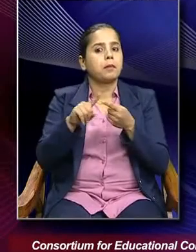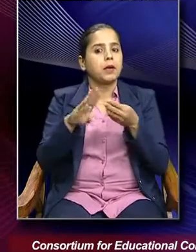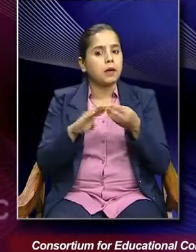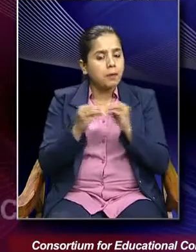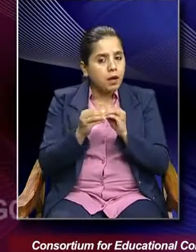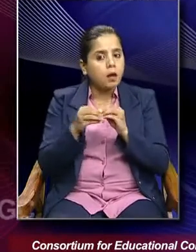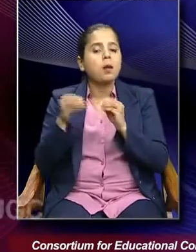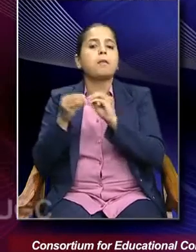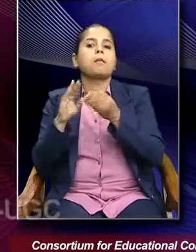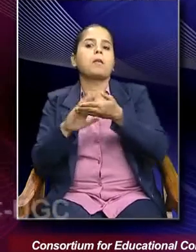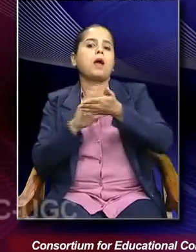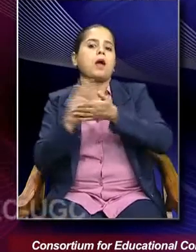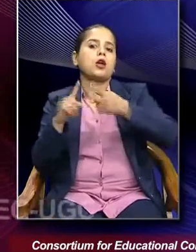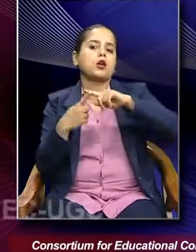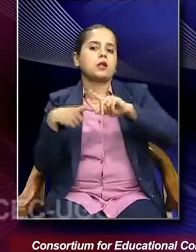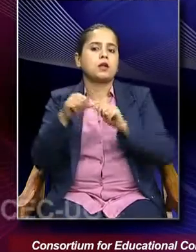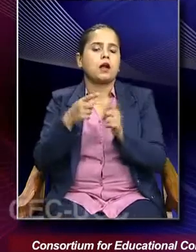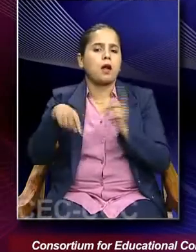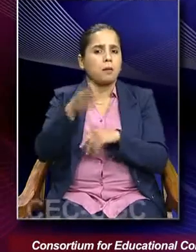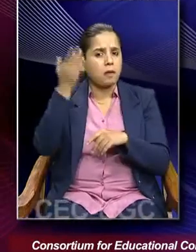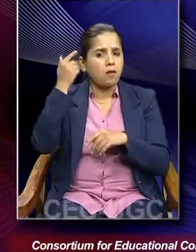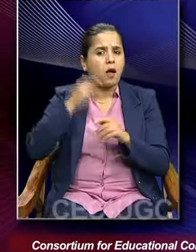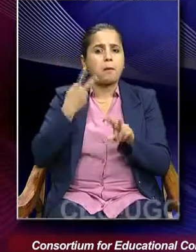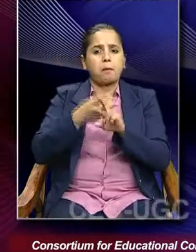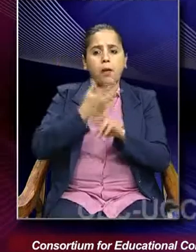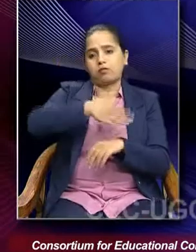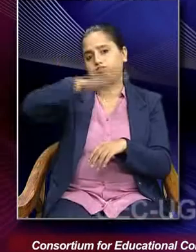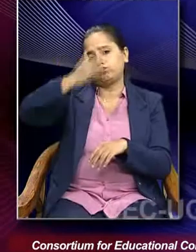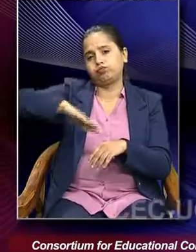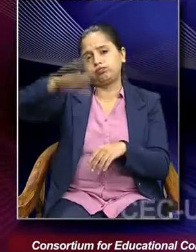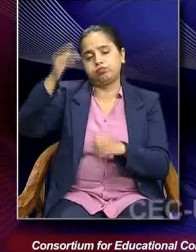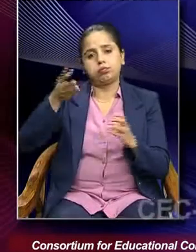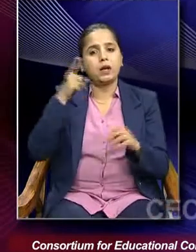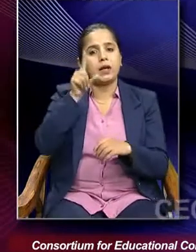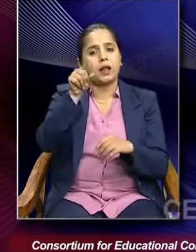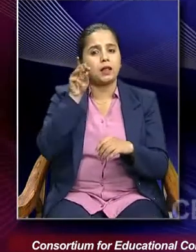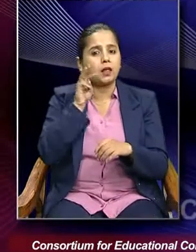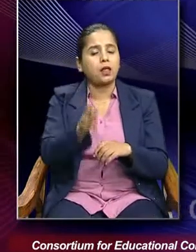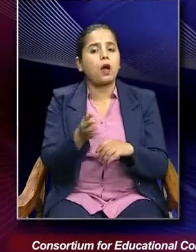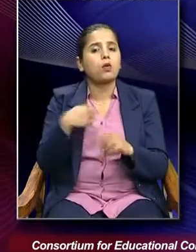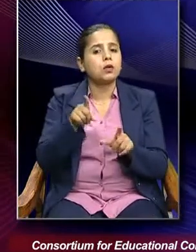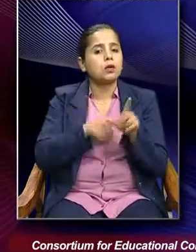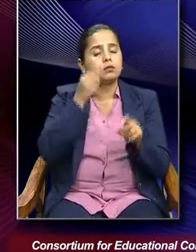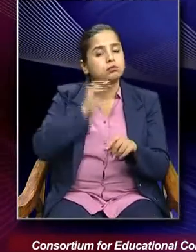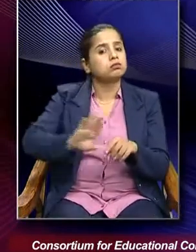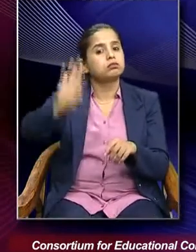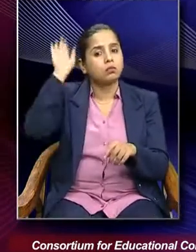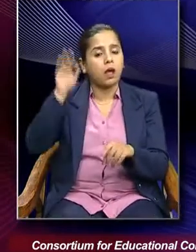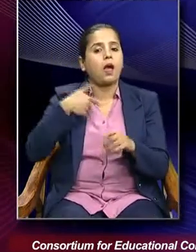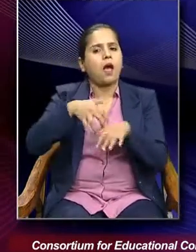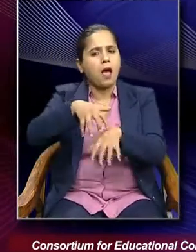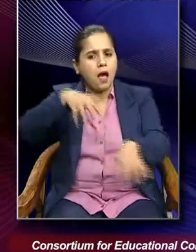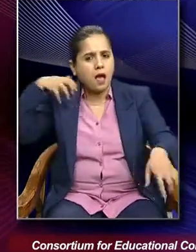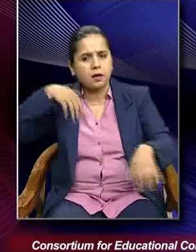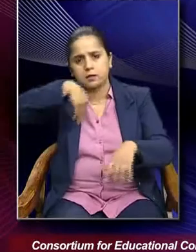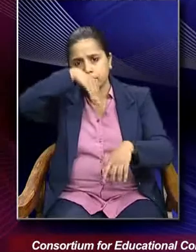rock shelters, with the oldest dating back 10,000 years. Animals,